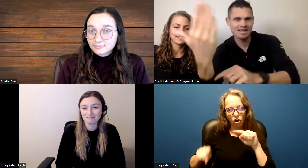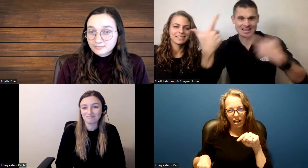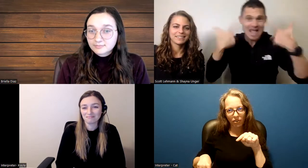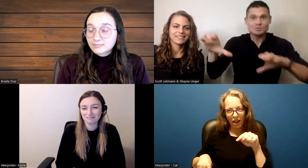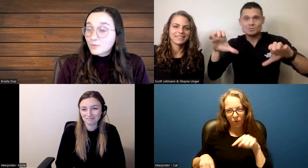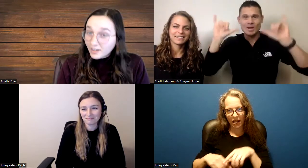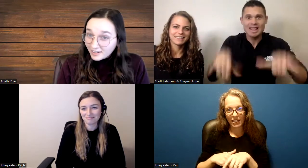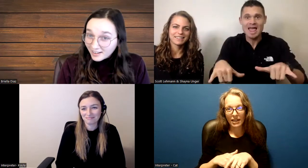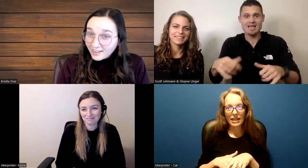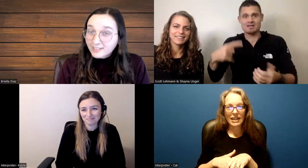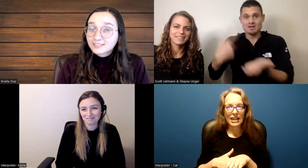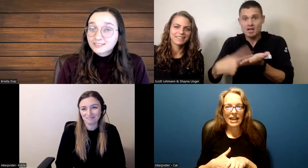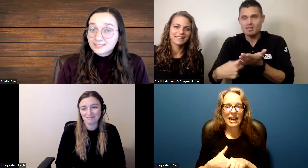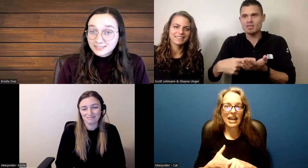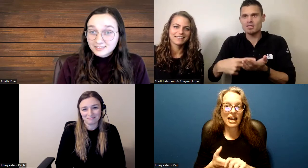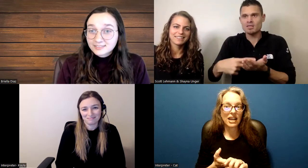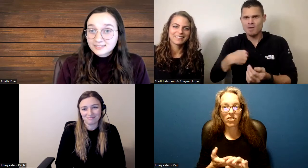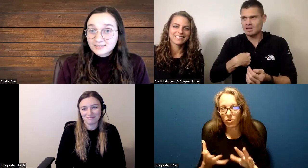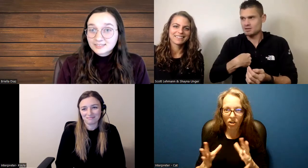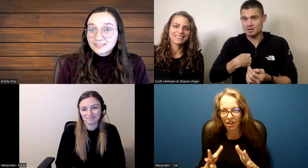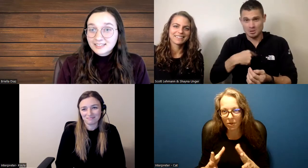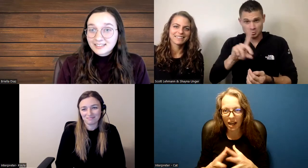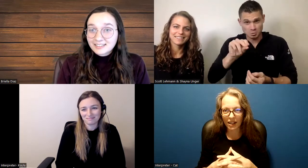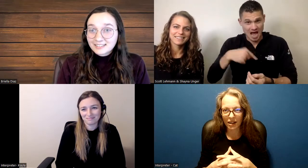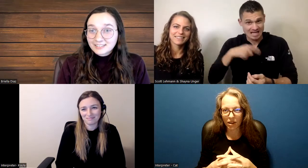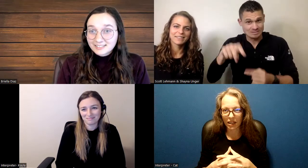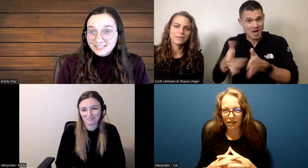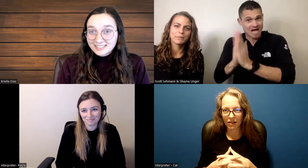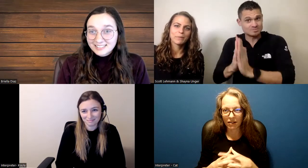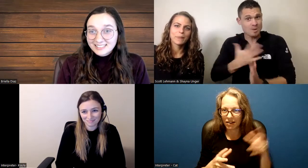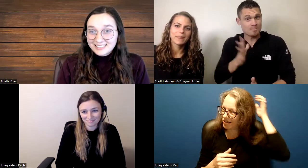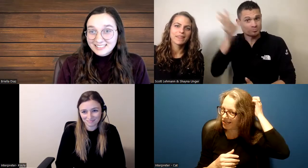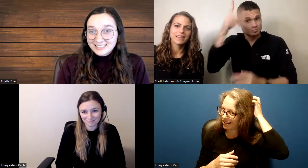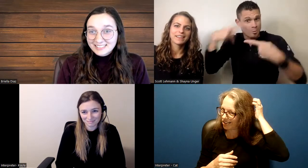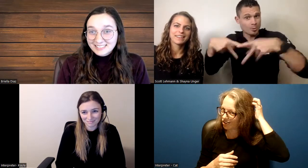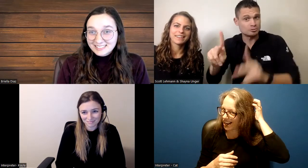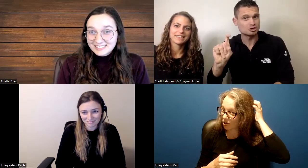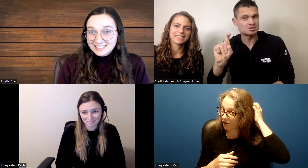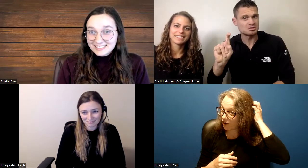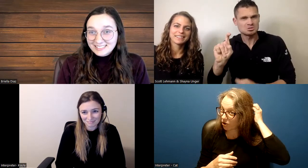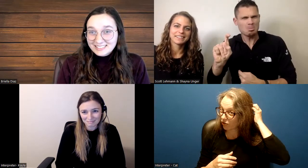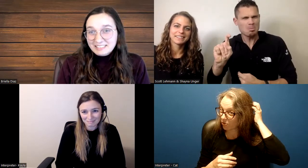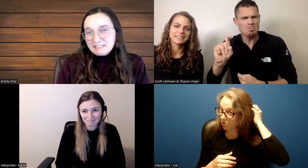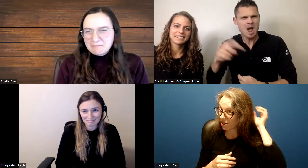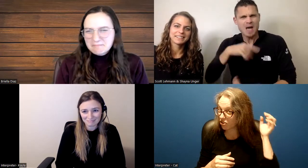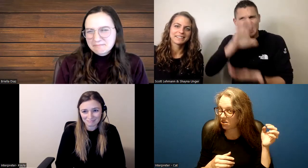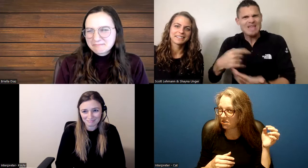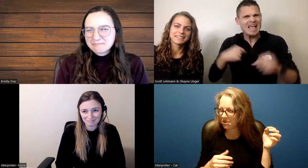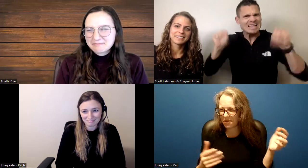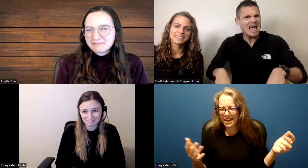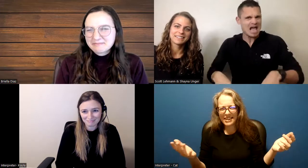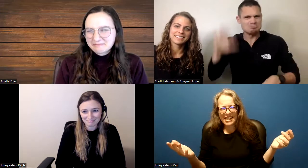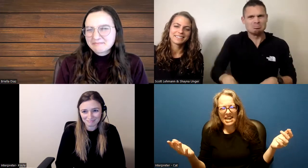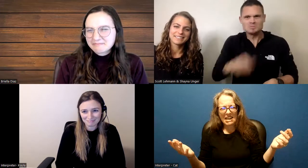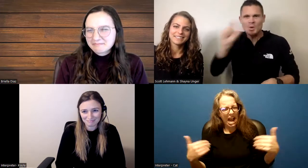Let's start out that way. And so we talked about it and I'm like, I don't know. Should I ask my folks for permission?